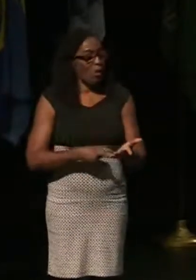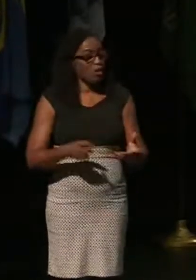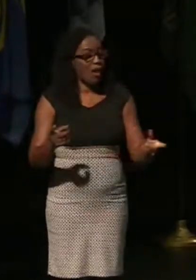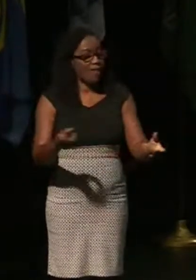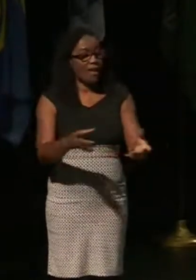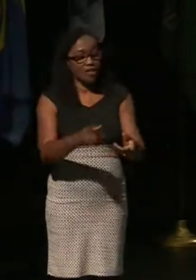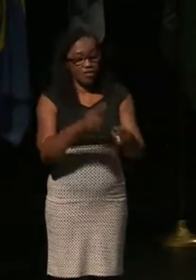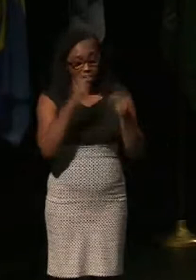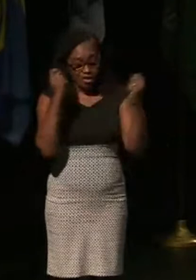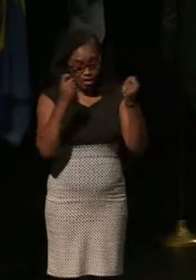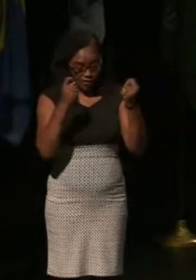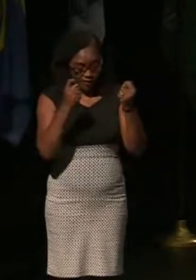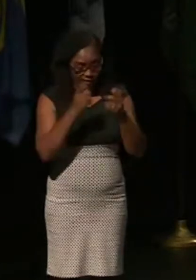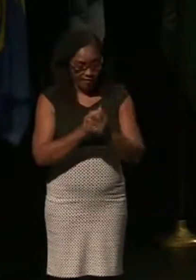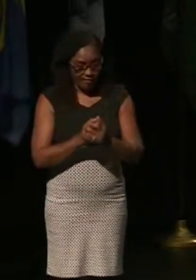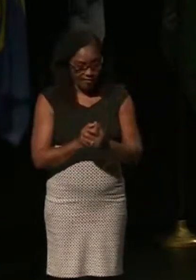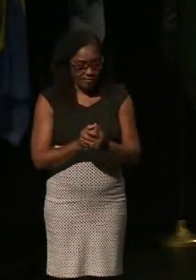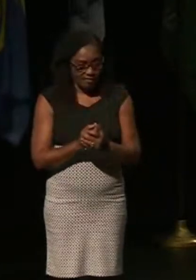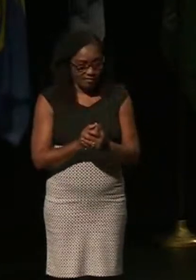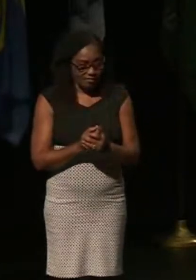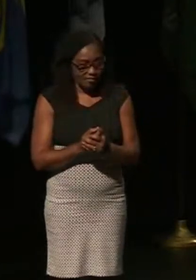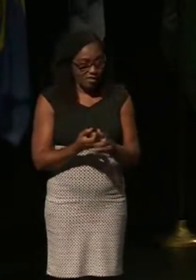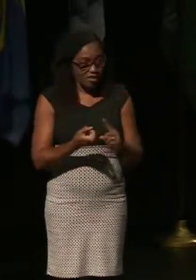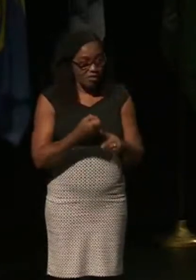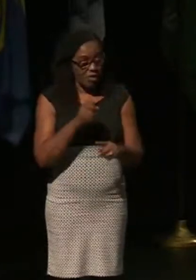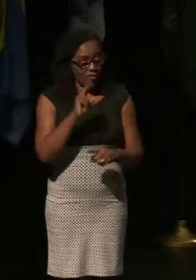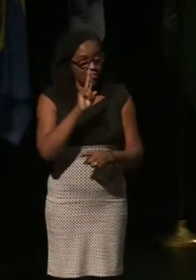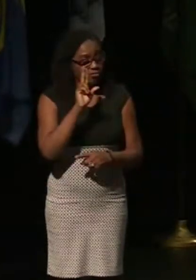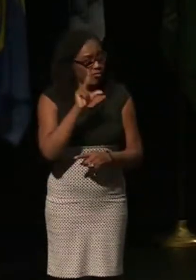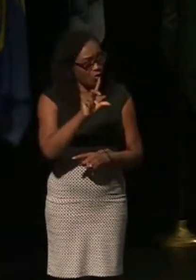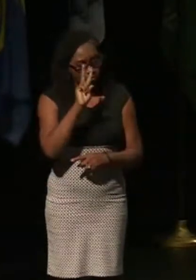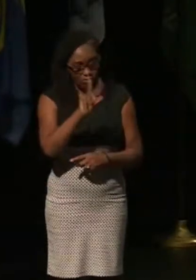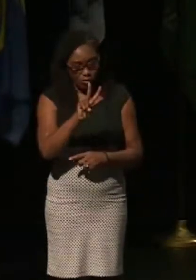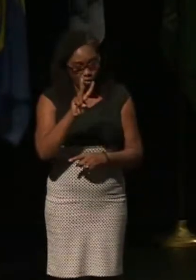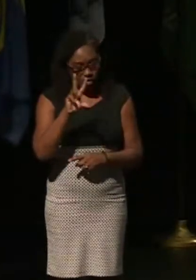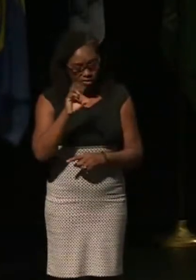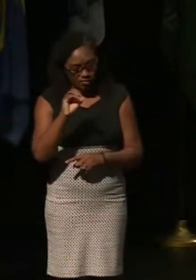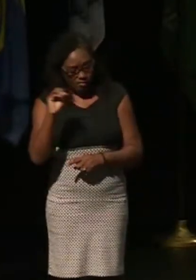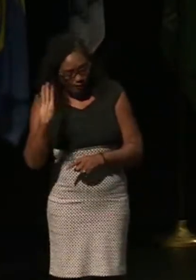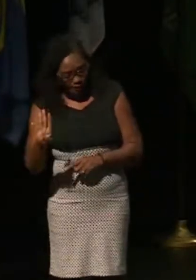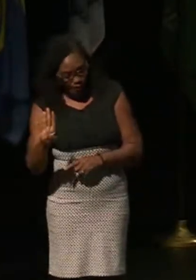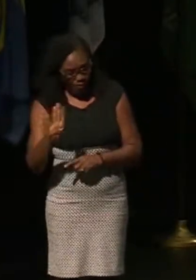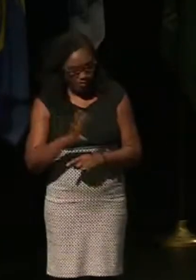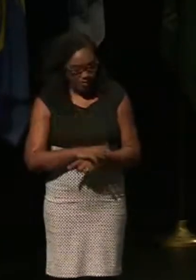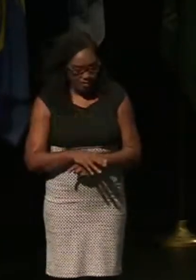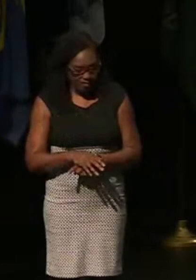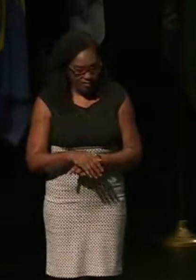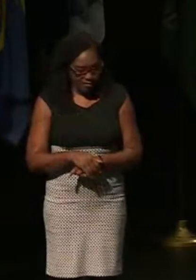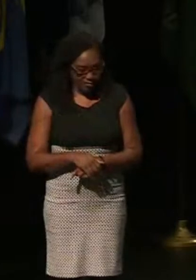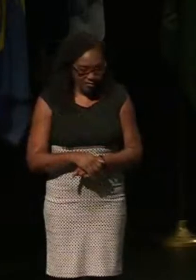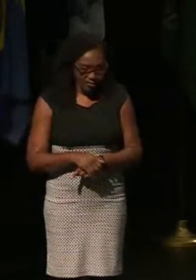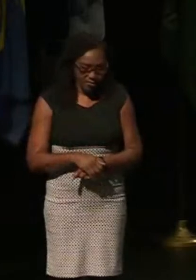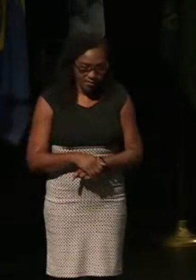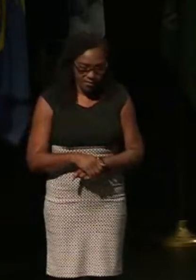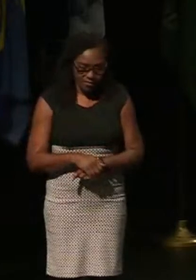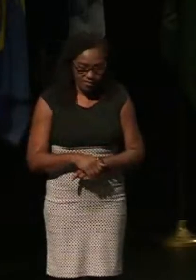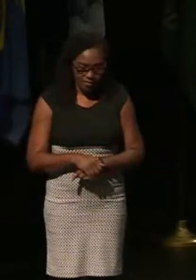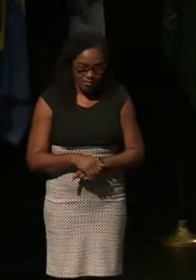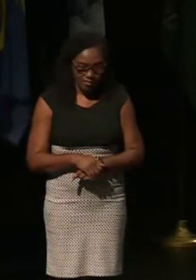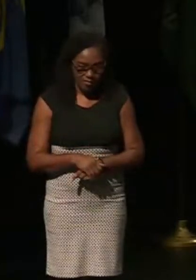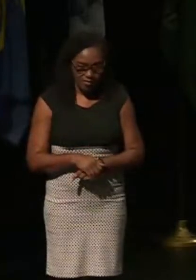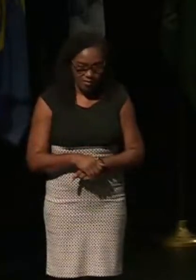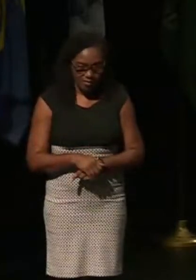since the university's inception in 2004 are by all means awe-inspiring and a testament to